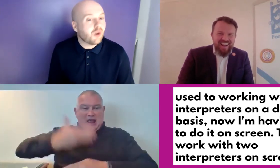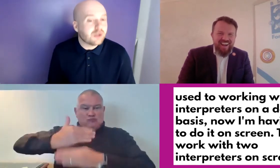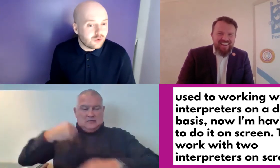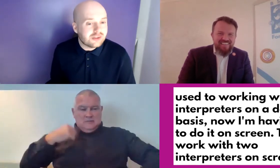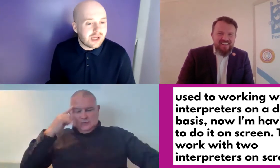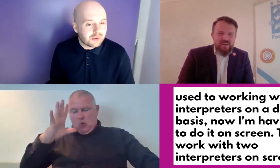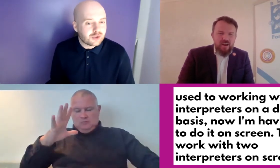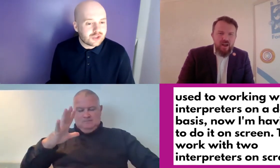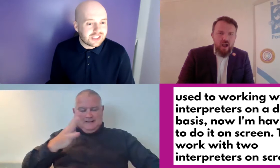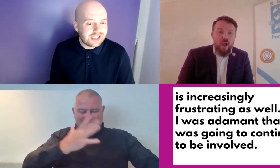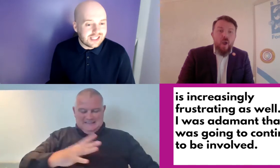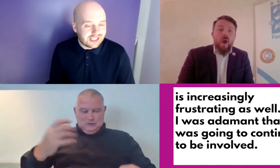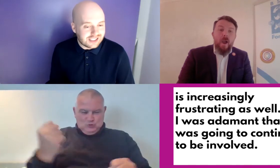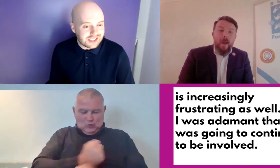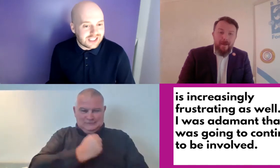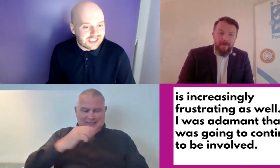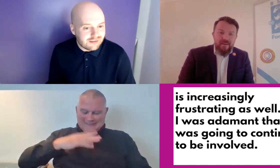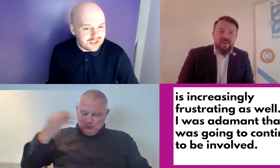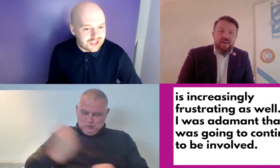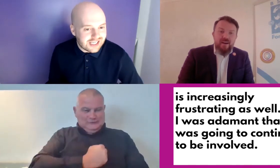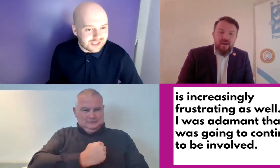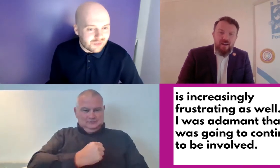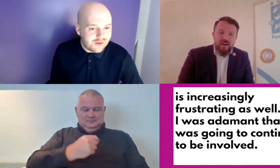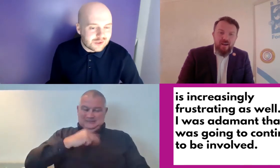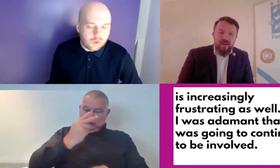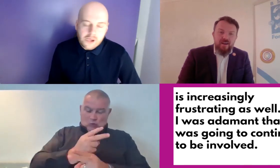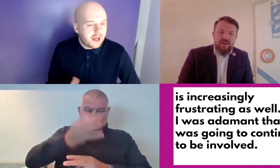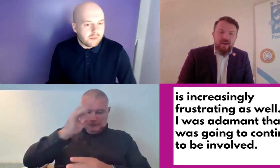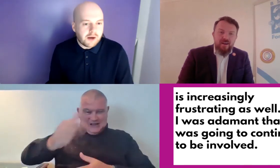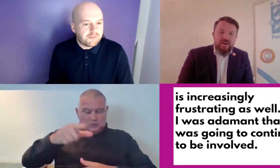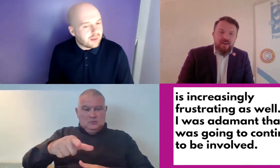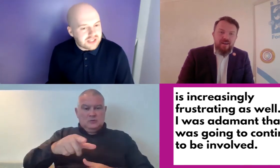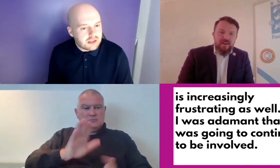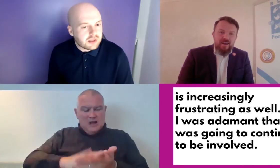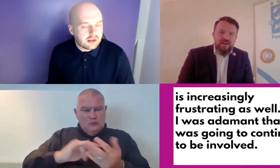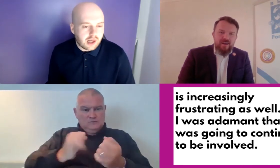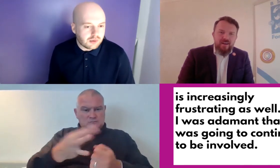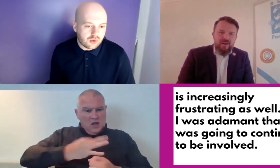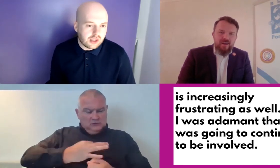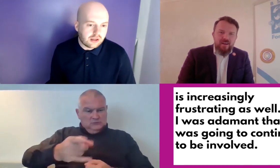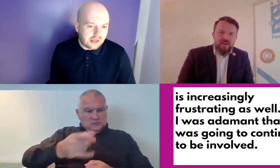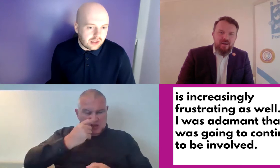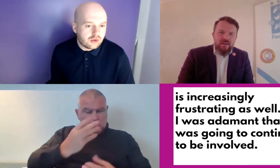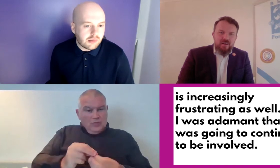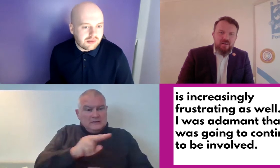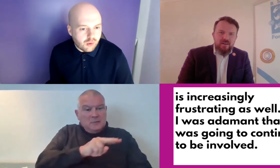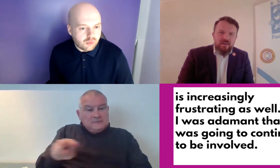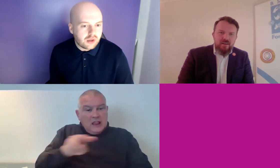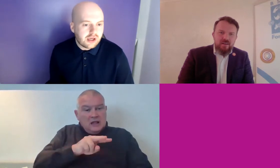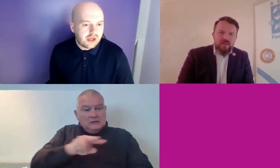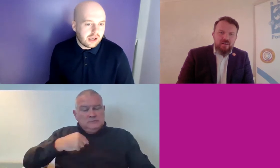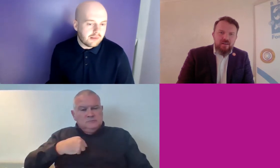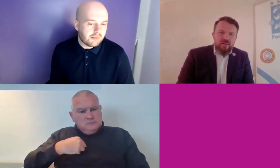work with two interpreters on screen is increasingly frustrating as well. So, but I was adamant that I was going to continue to be